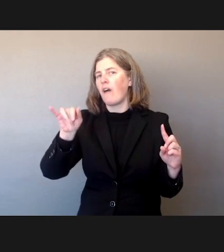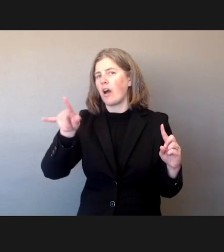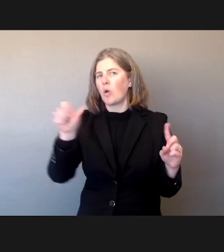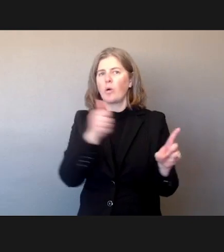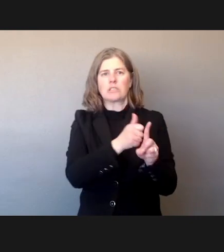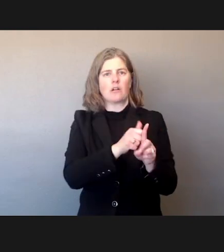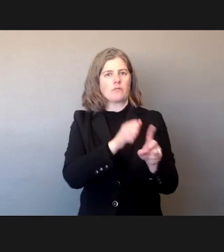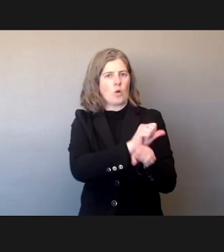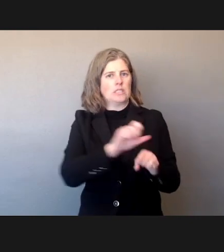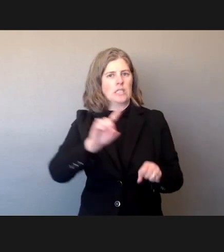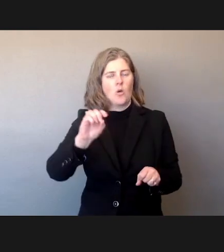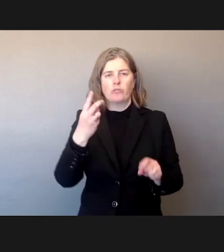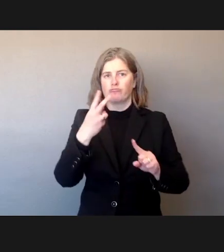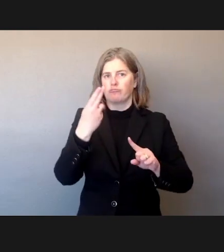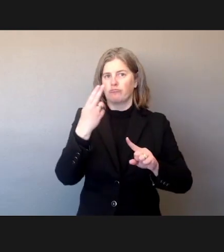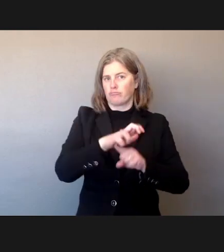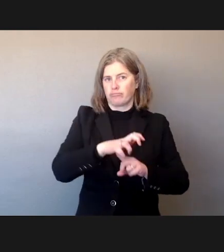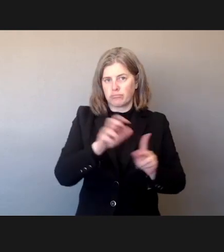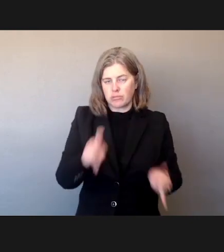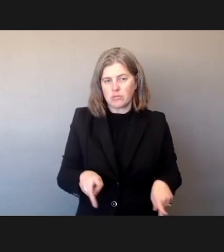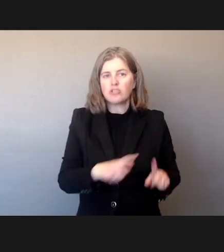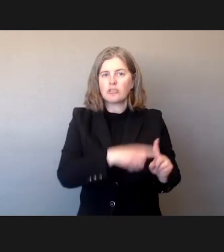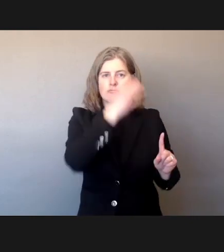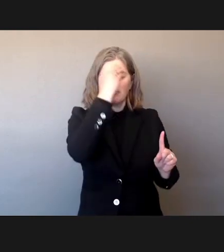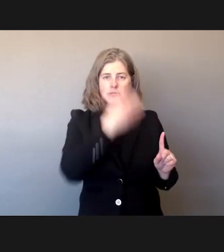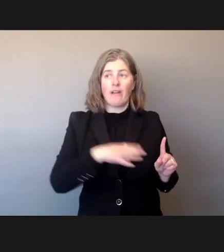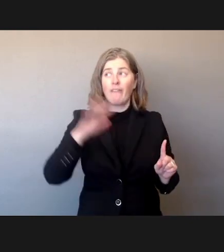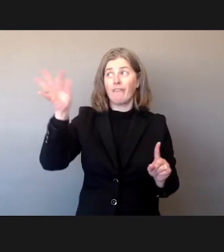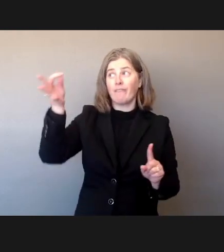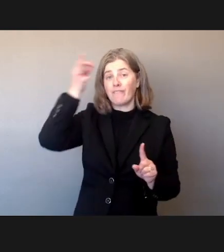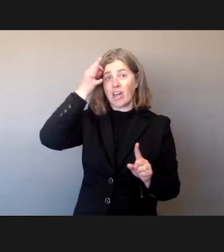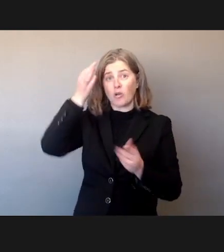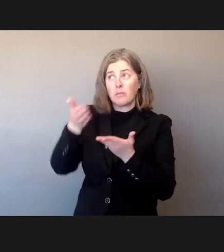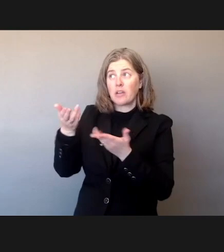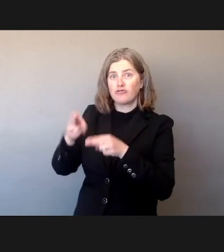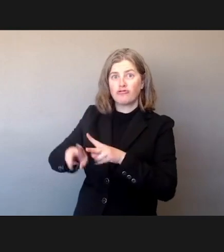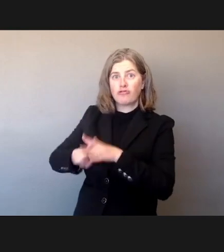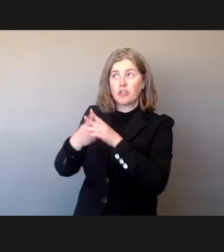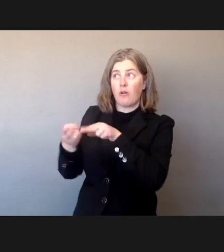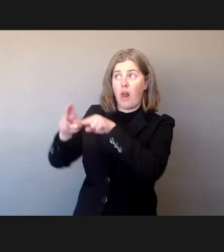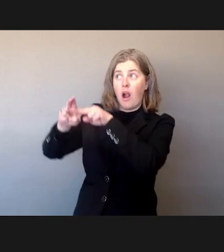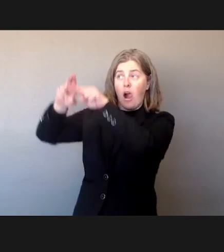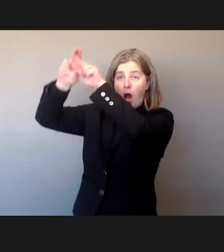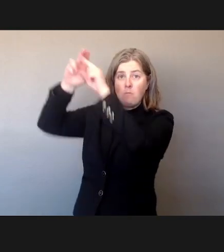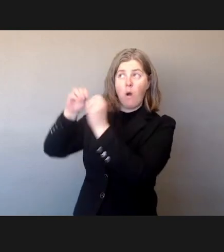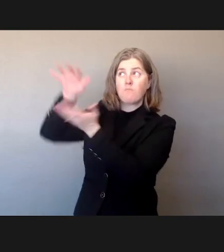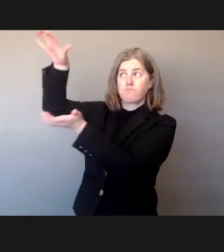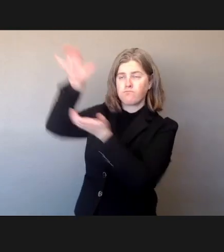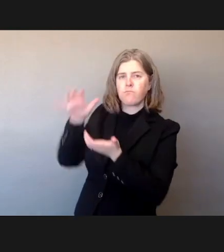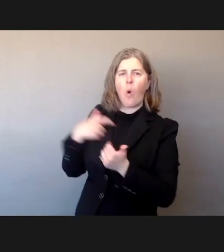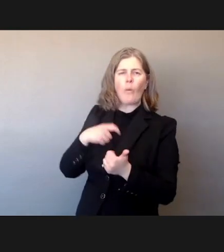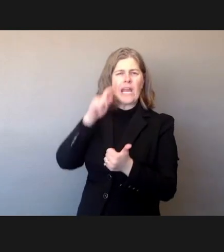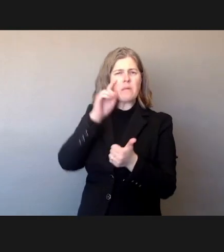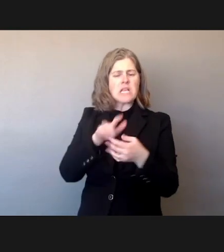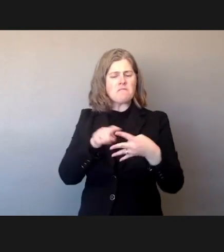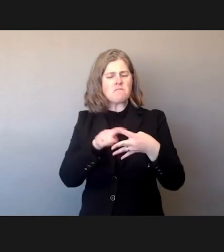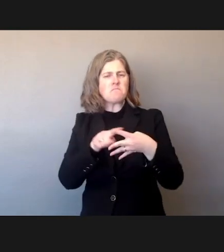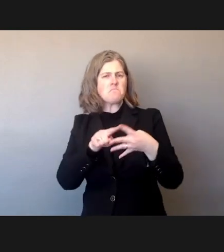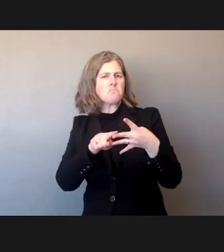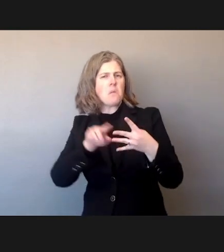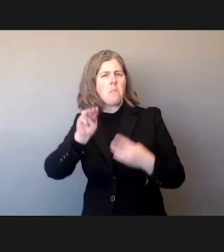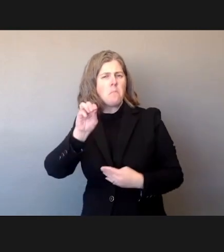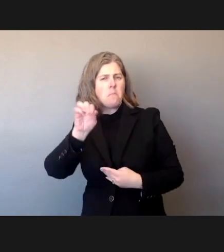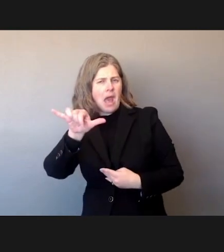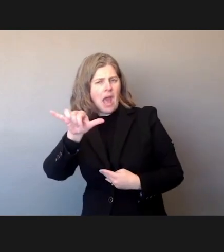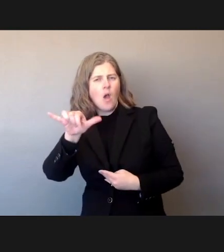morning, she tells us that federal supplies are starting to increase, and we believe that in early May, we will